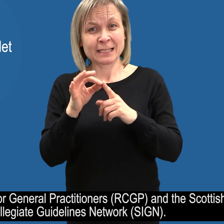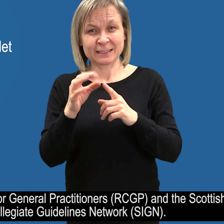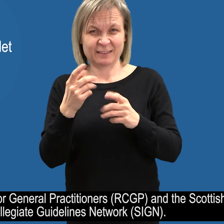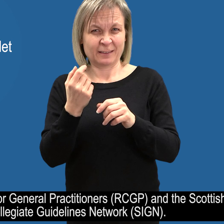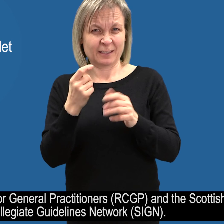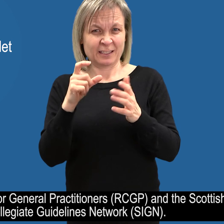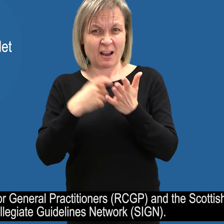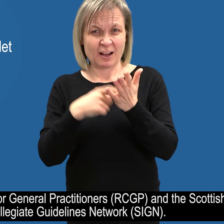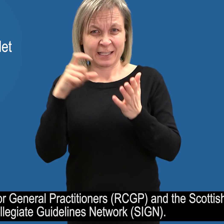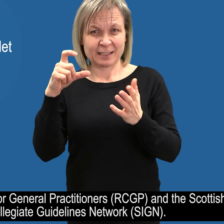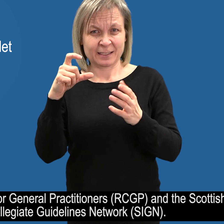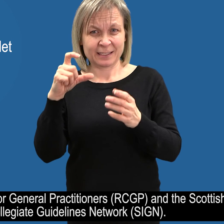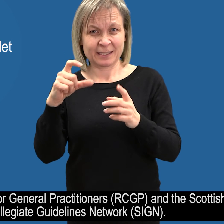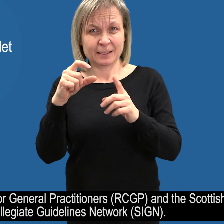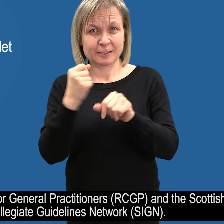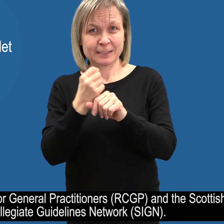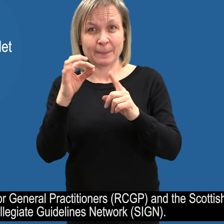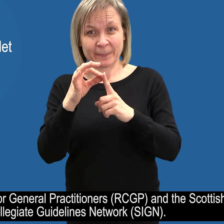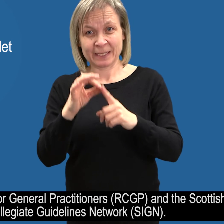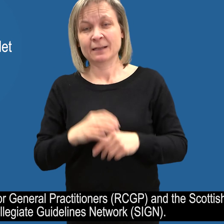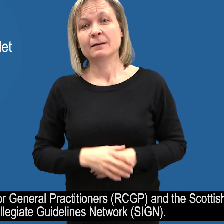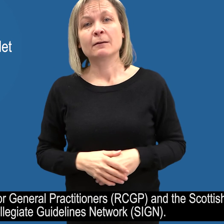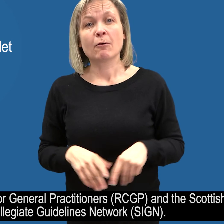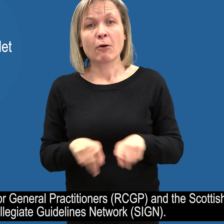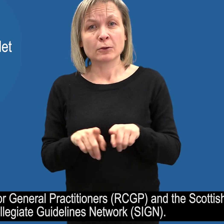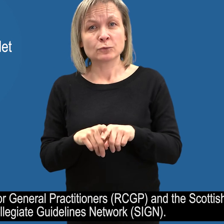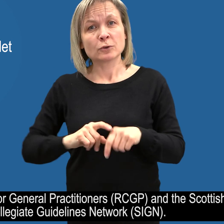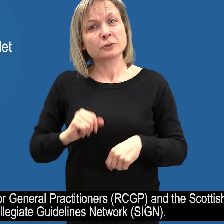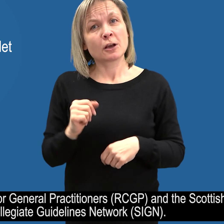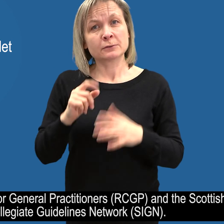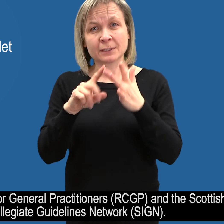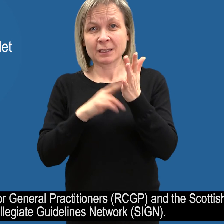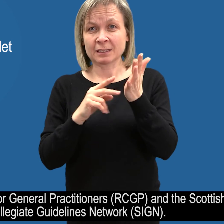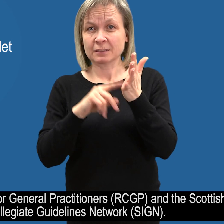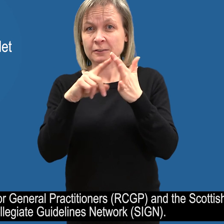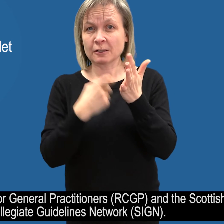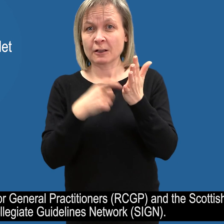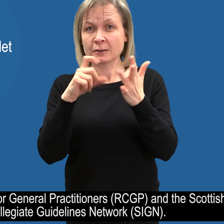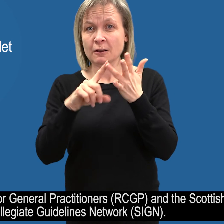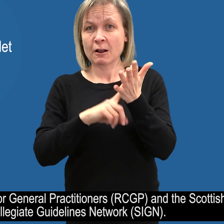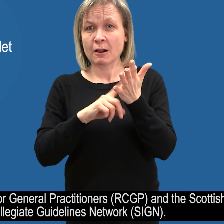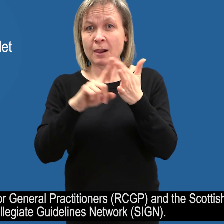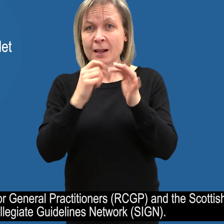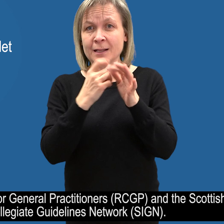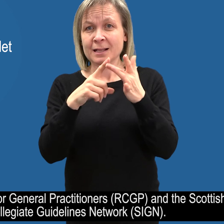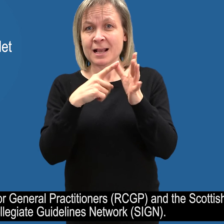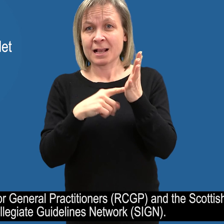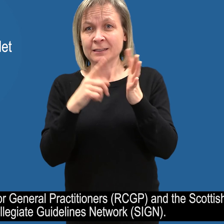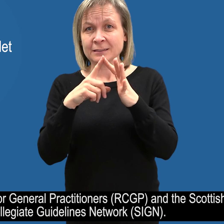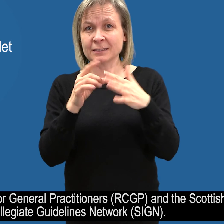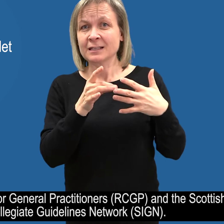The Royal College for General Practitioners, RCGP, and the Scottish Intercollegiate Guidelines